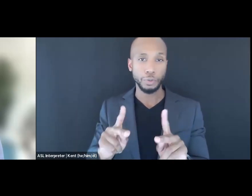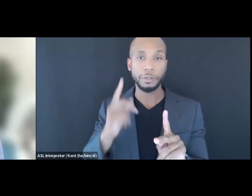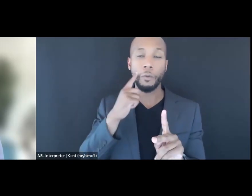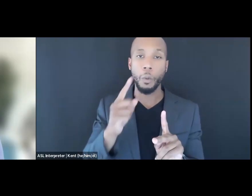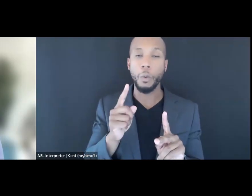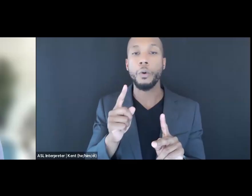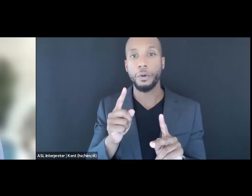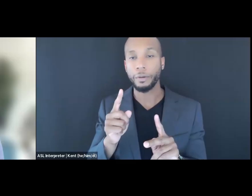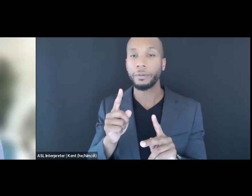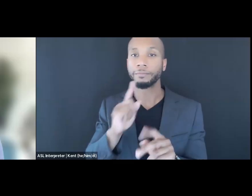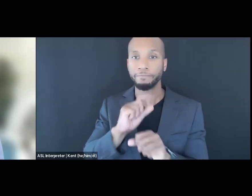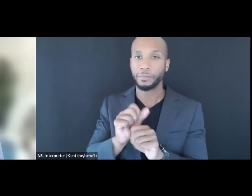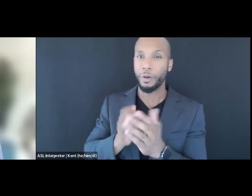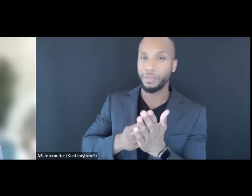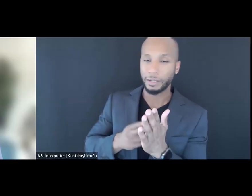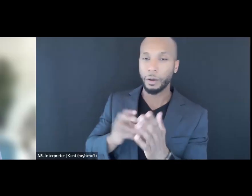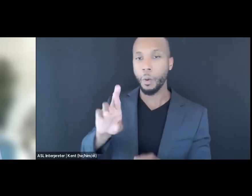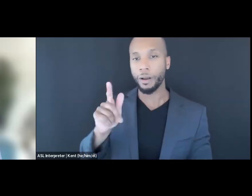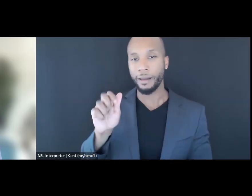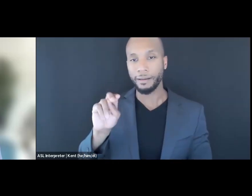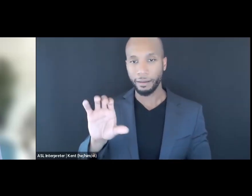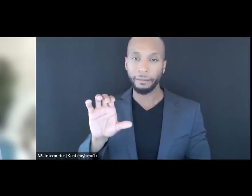for authentic or organic,